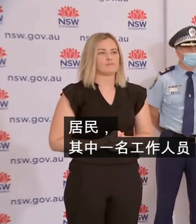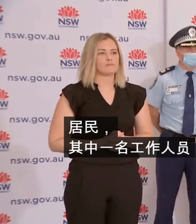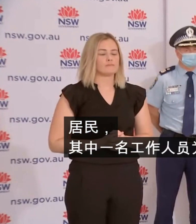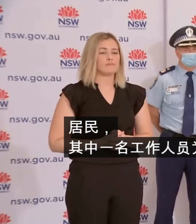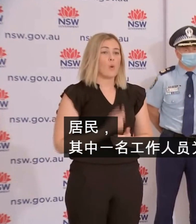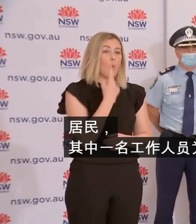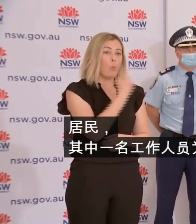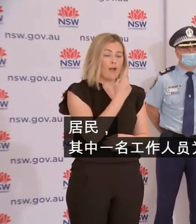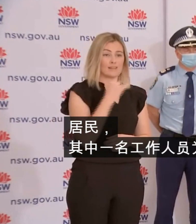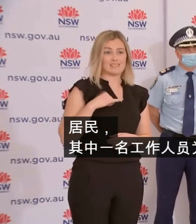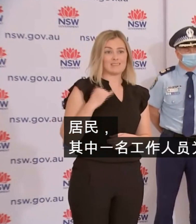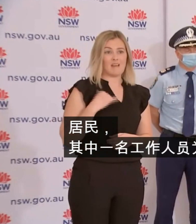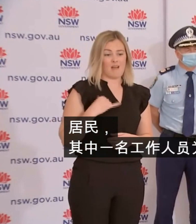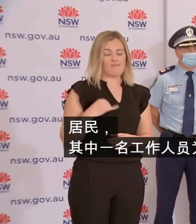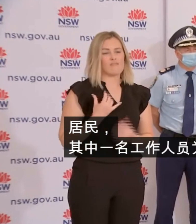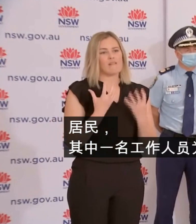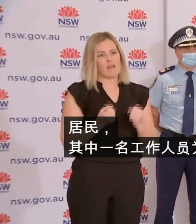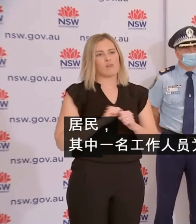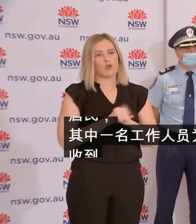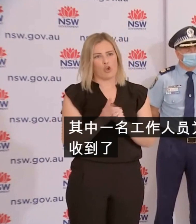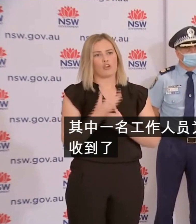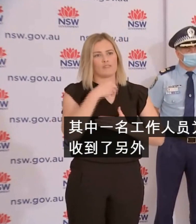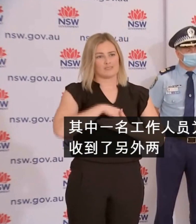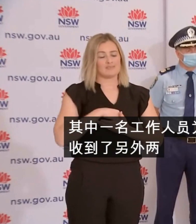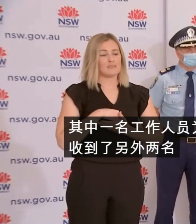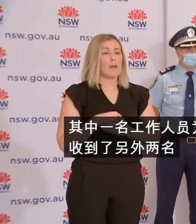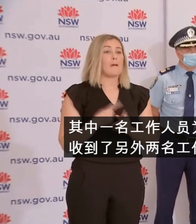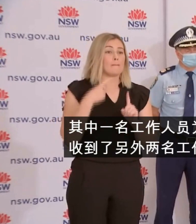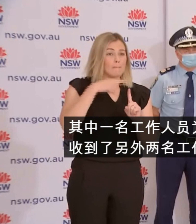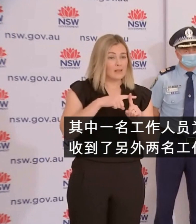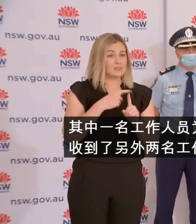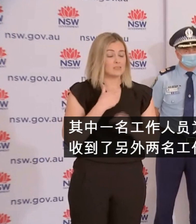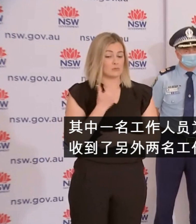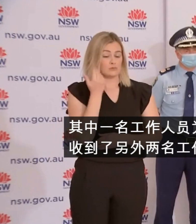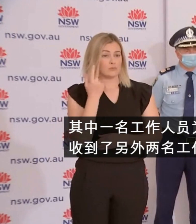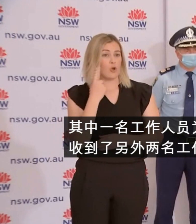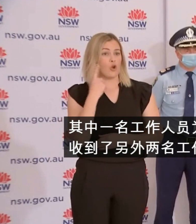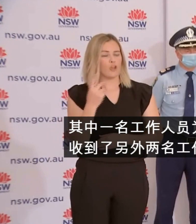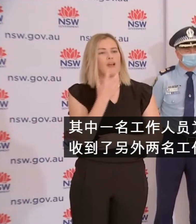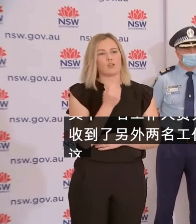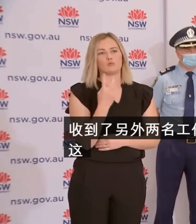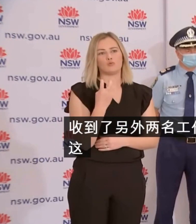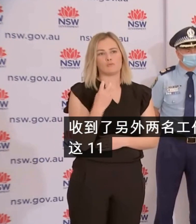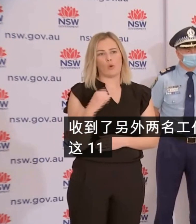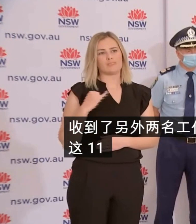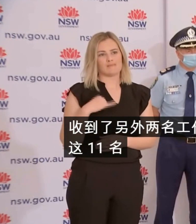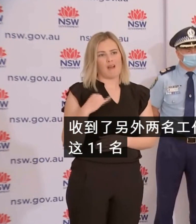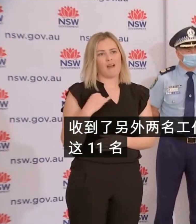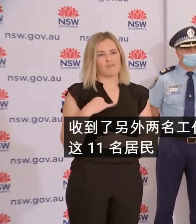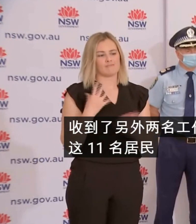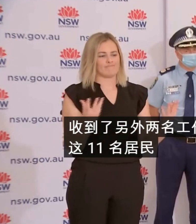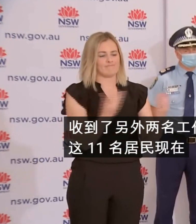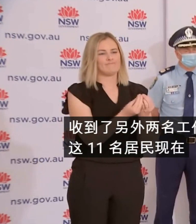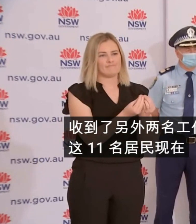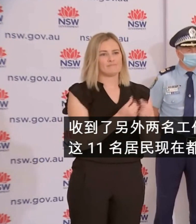member, and we've recently been notified of 2 additional staff members. Those 11